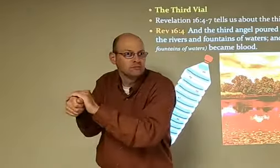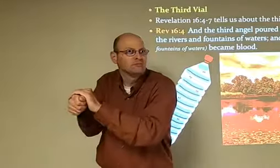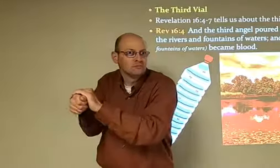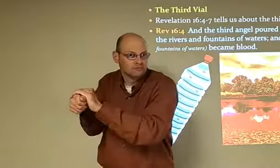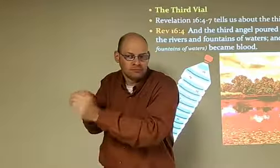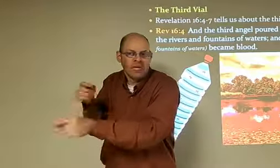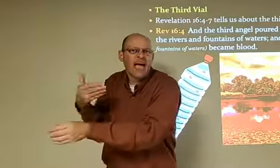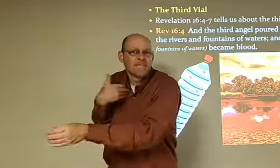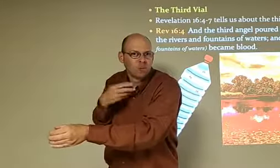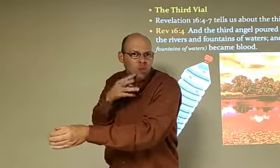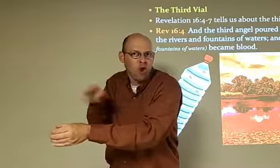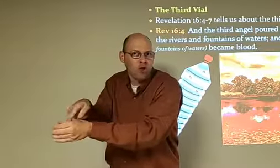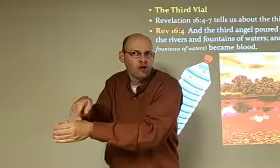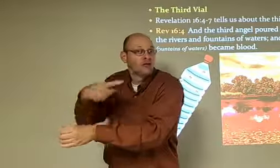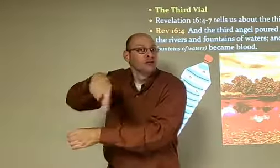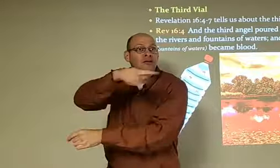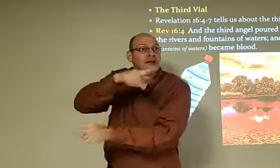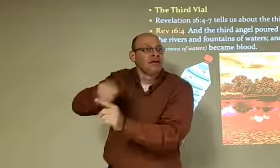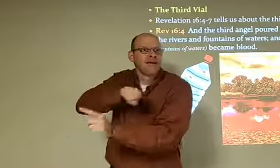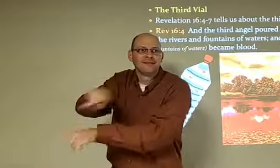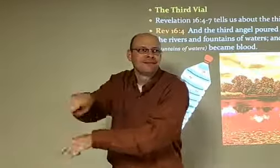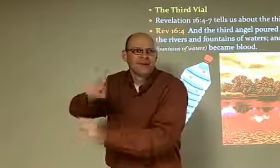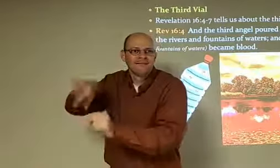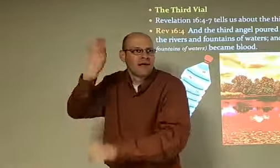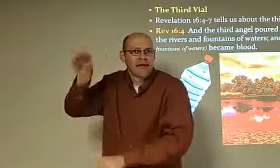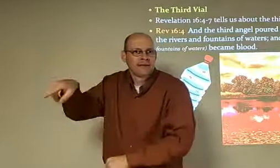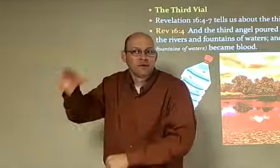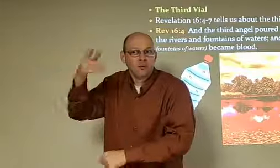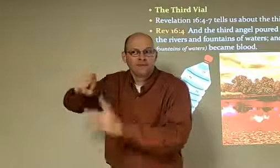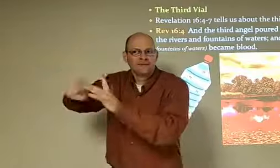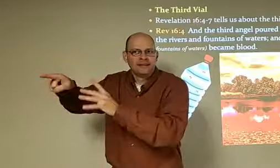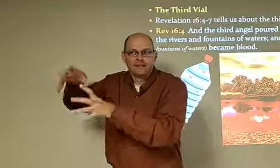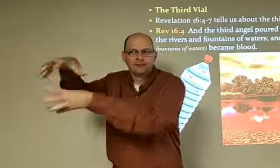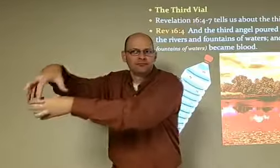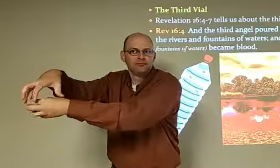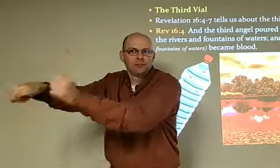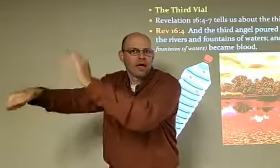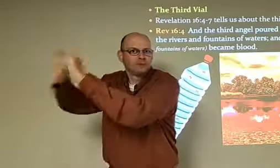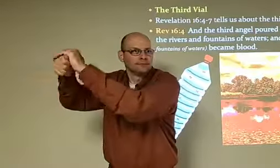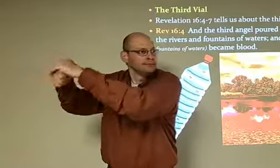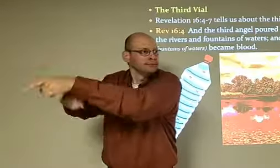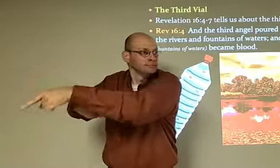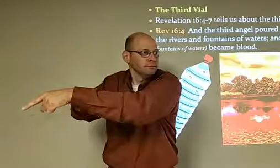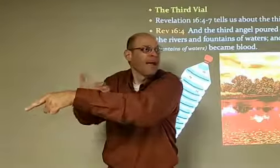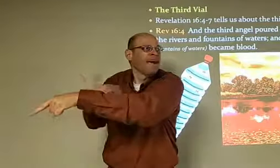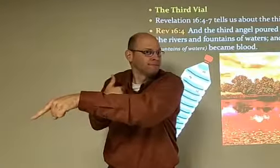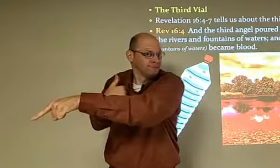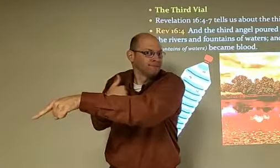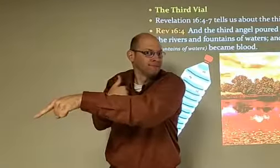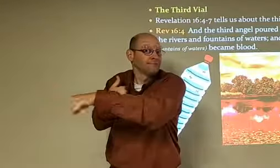They're in hiding, and God will have provisions for them. It's the word of God. But they'll be in